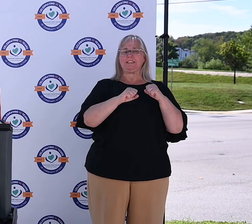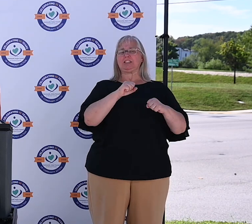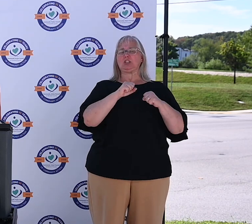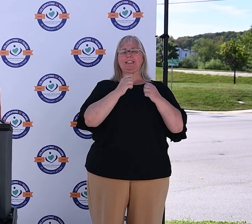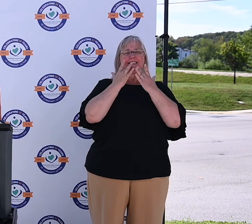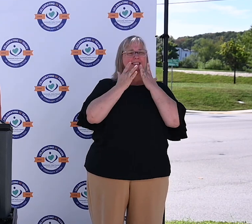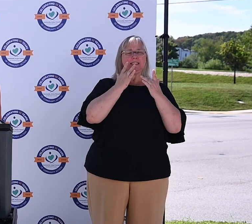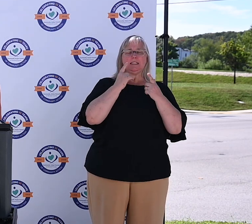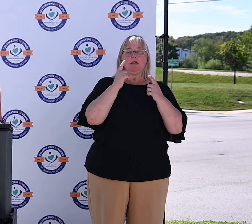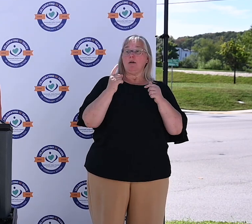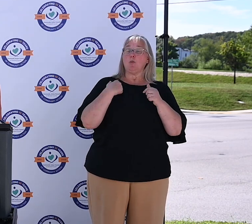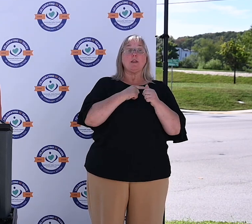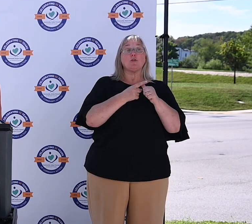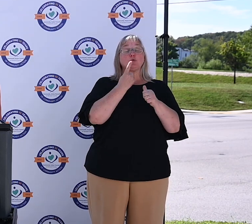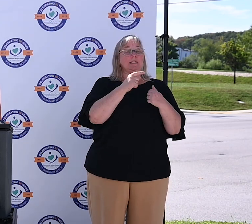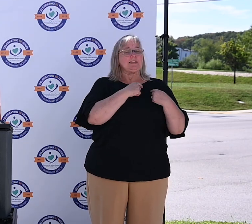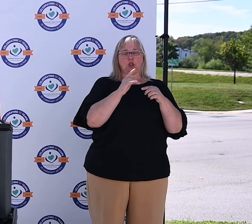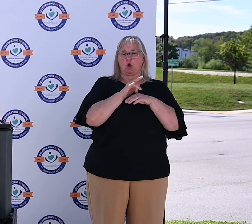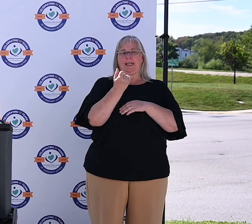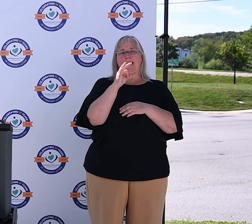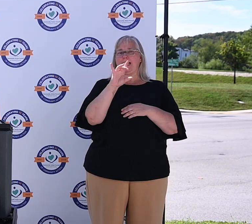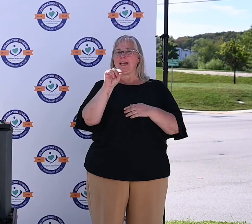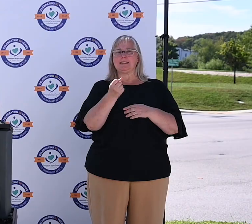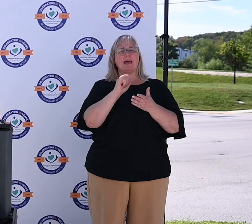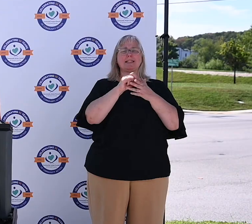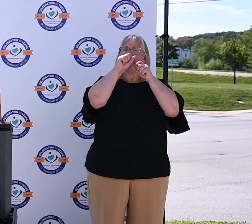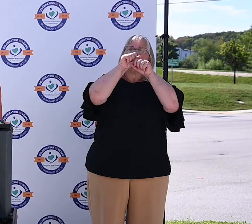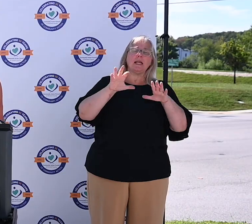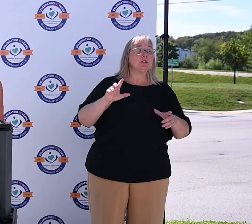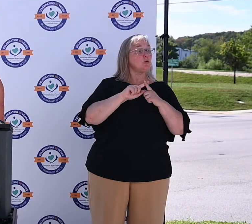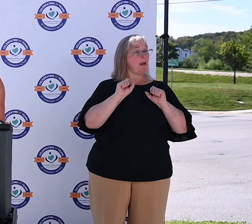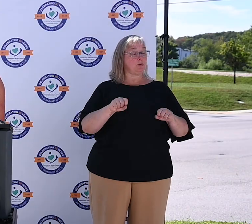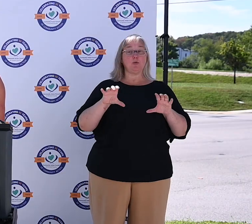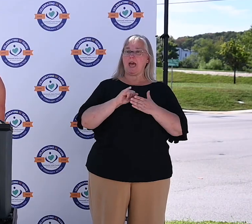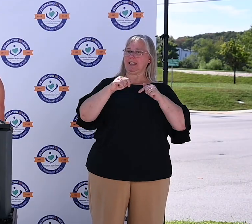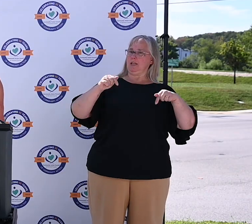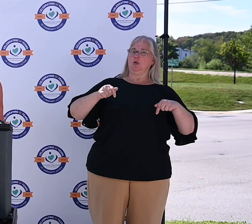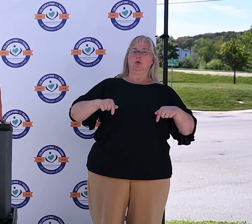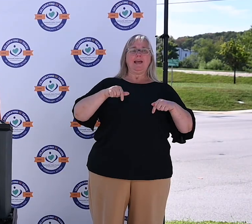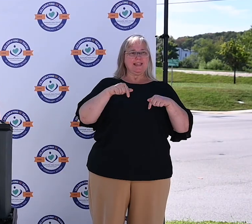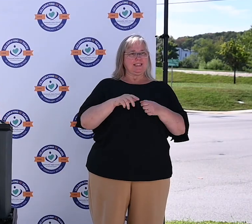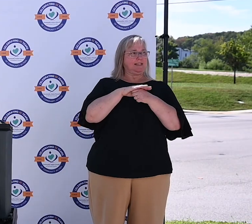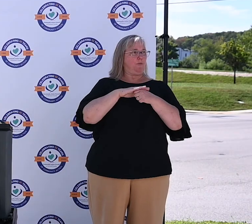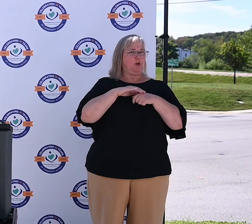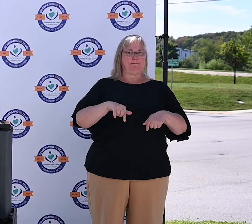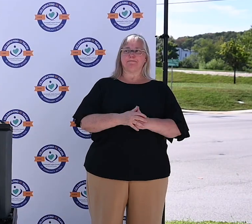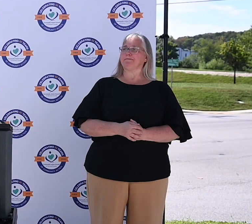We were the first ones since the early 1980s, and it is a blessing to be able to do that here in this neighborhood.